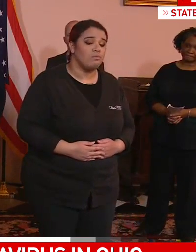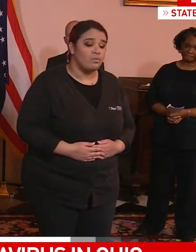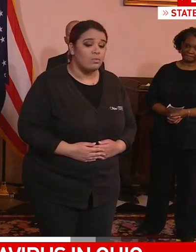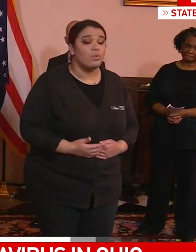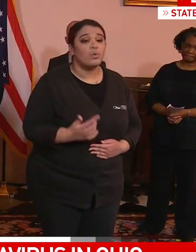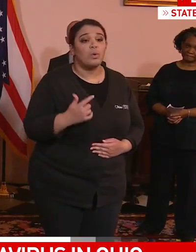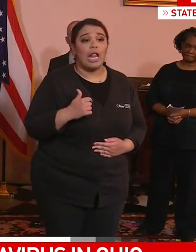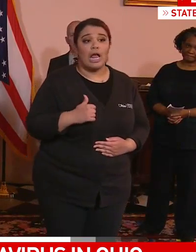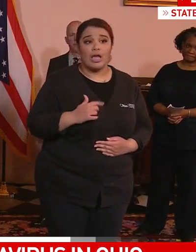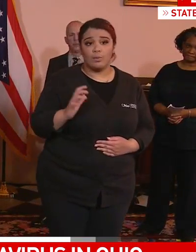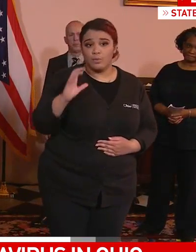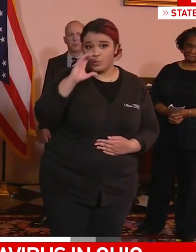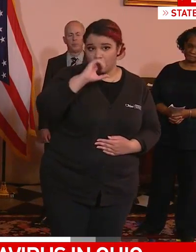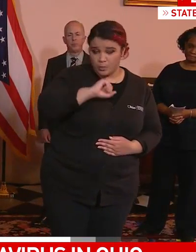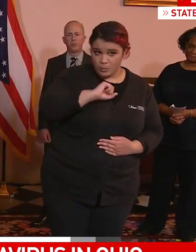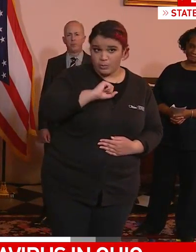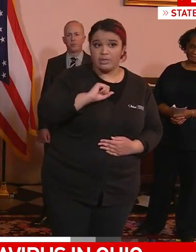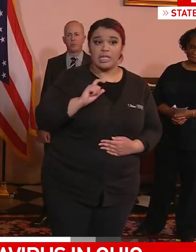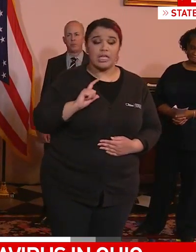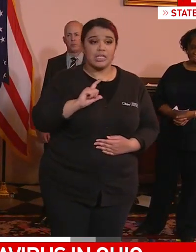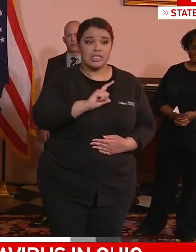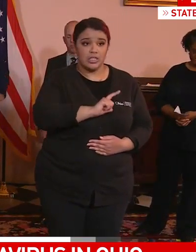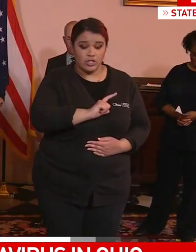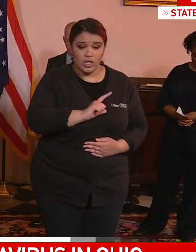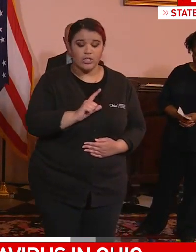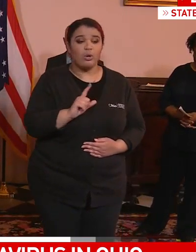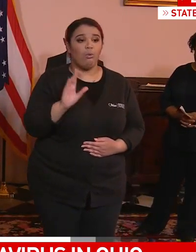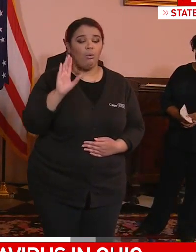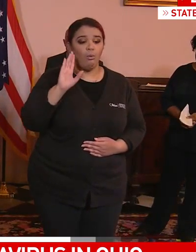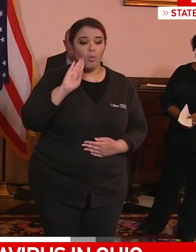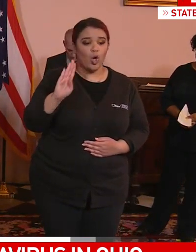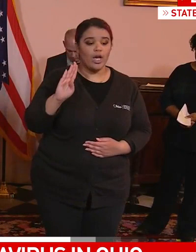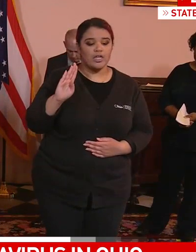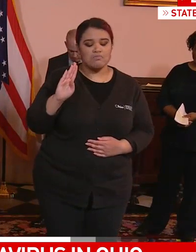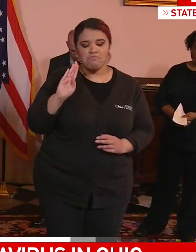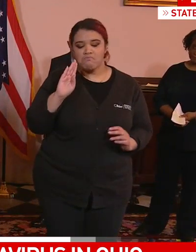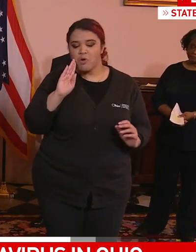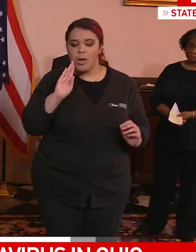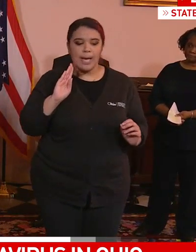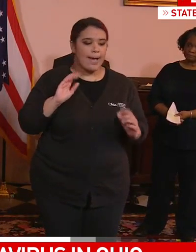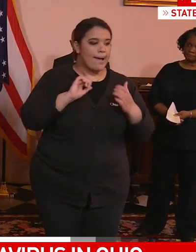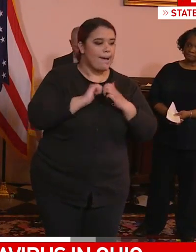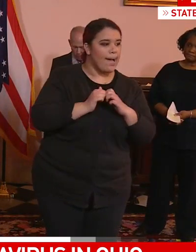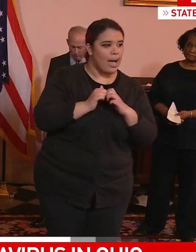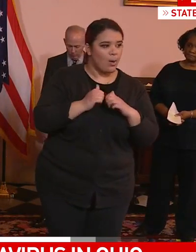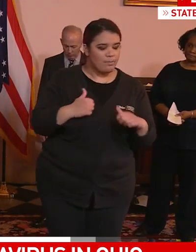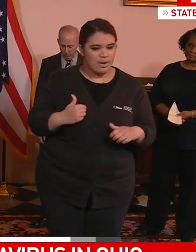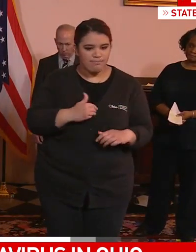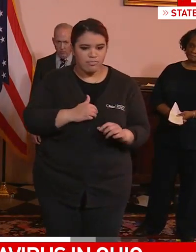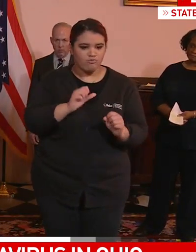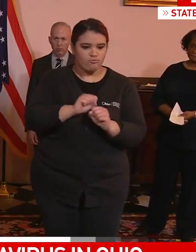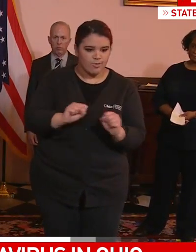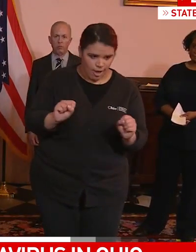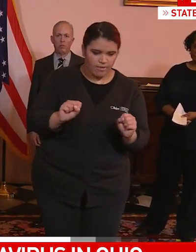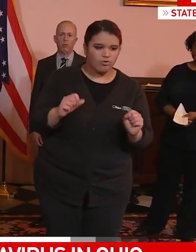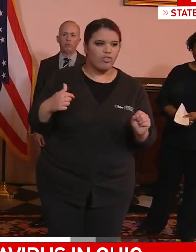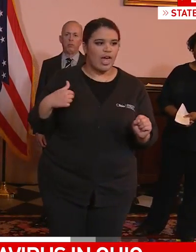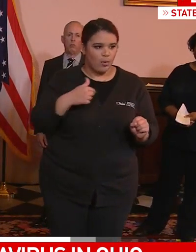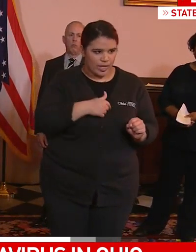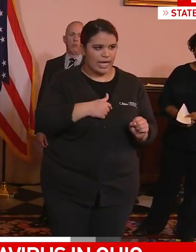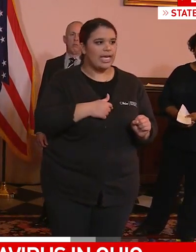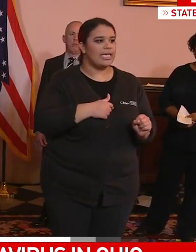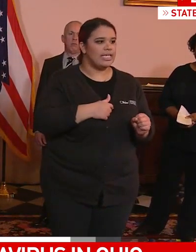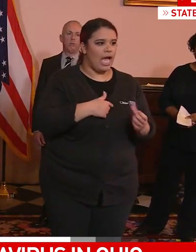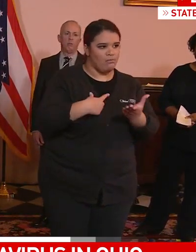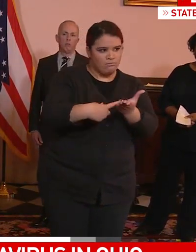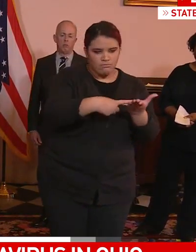take in consideration the safety of their members and would be able to meet and vote in a manner that was consistent with that. As far as